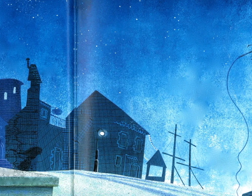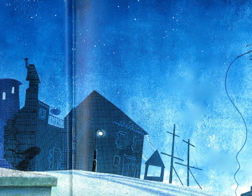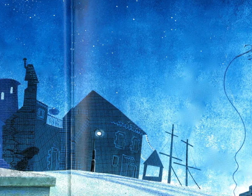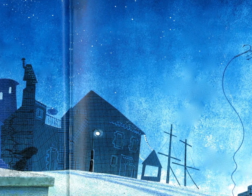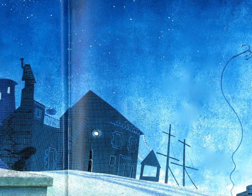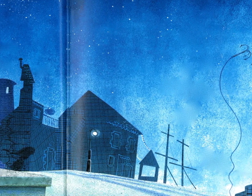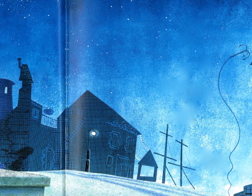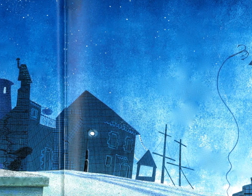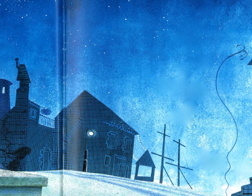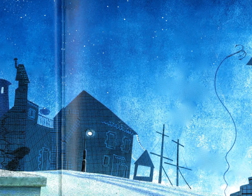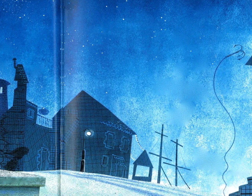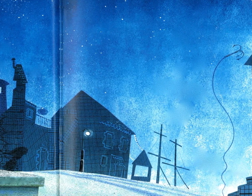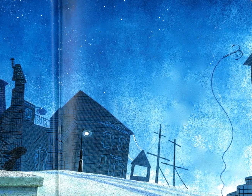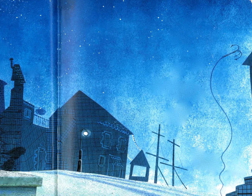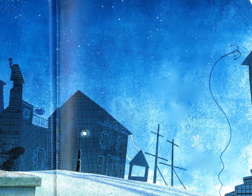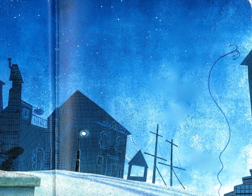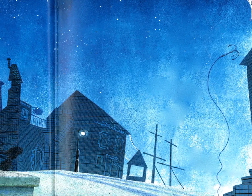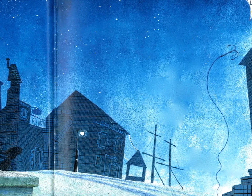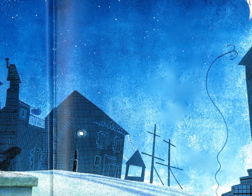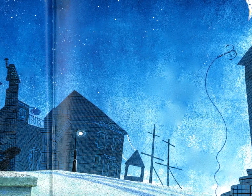mice, stealthy as shadows.